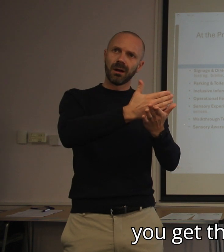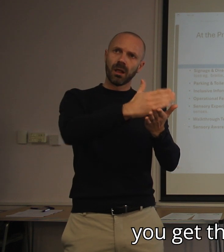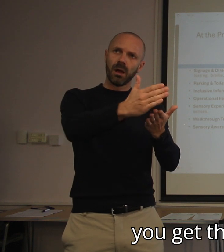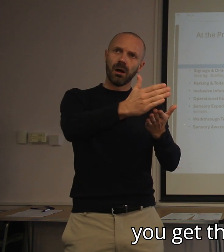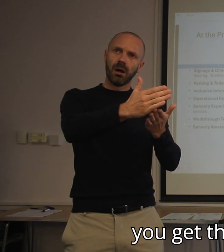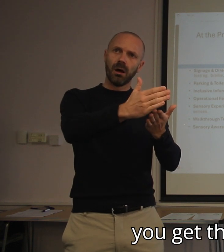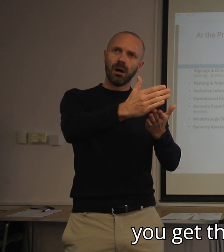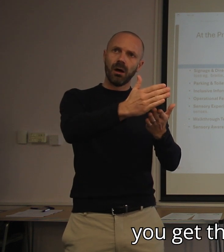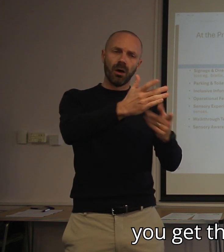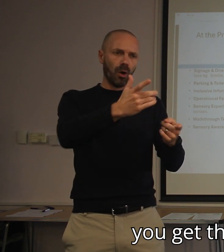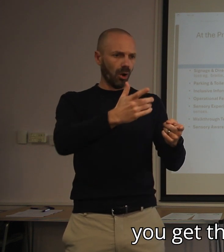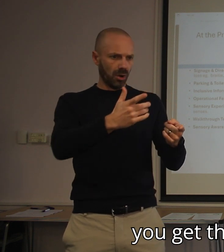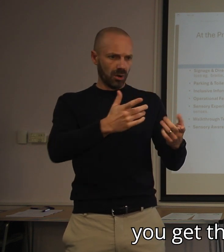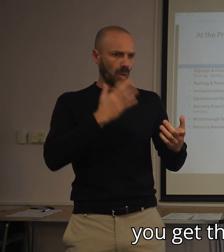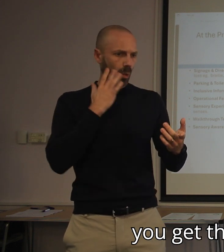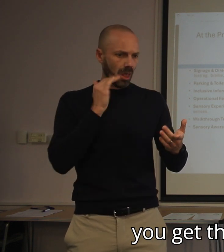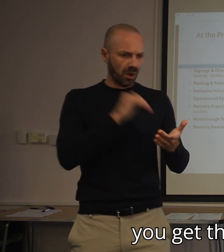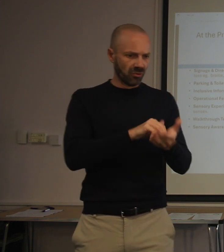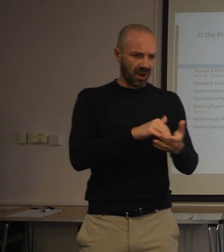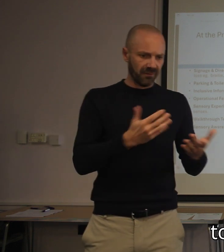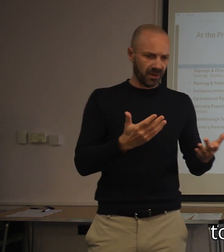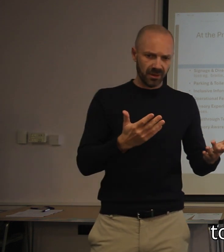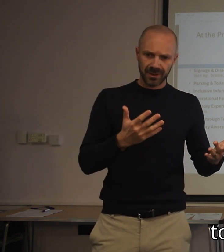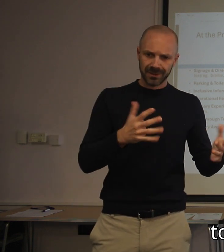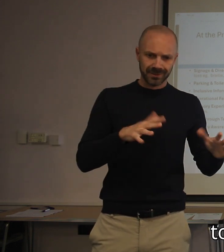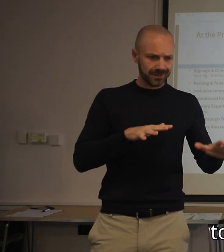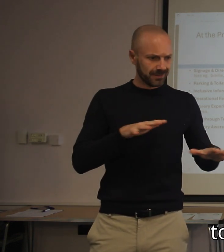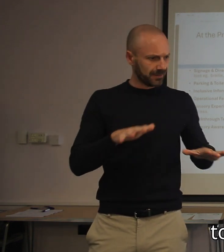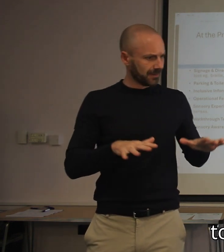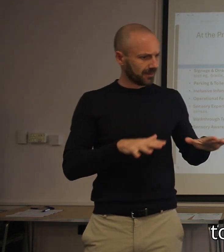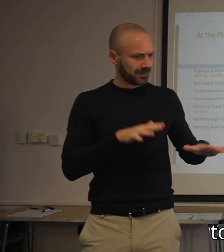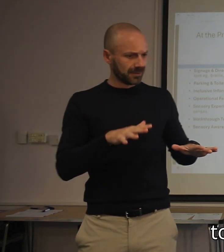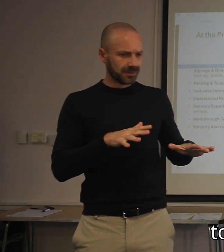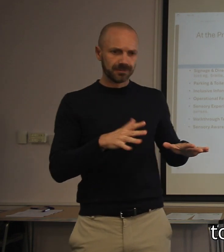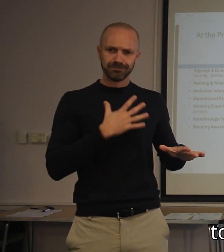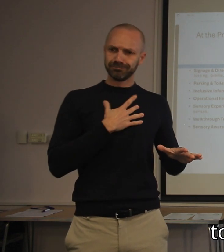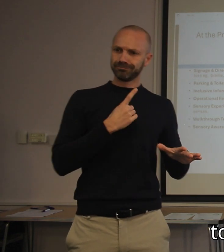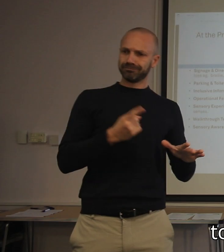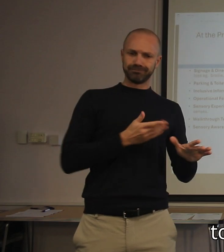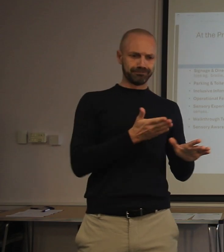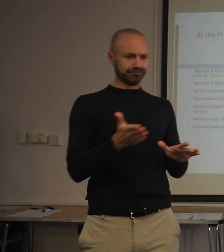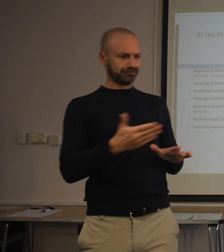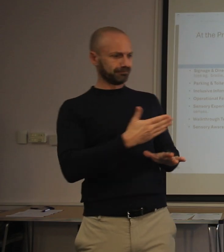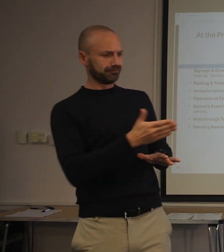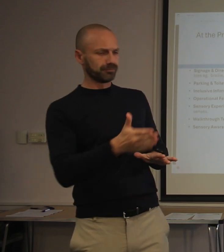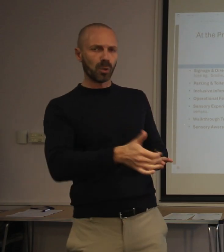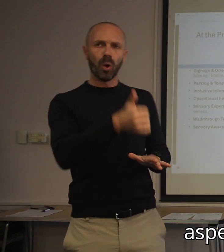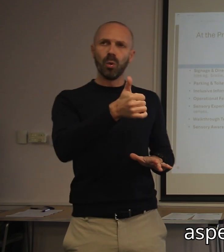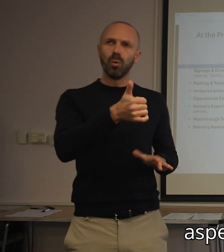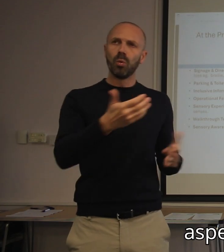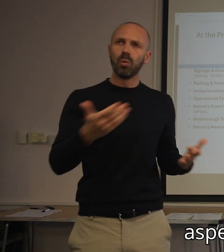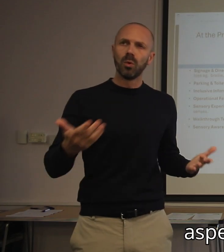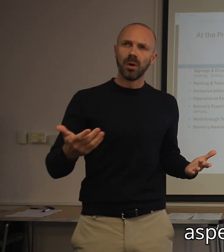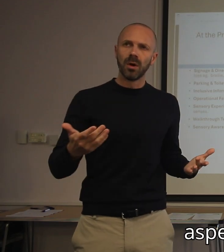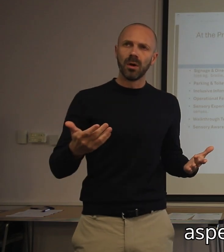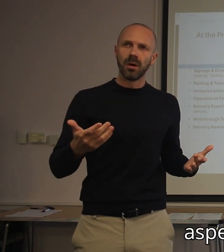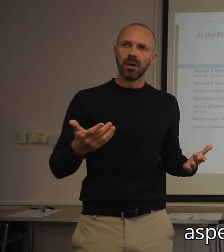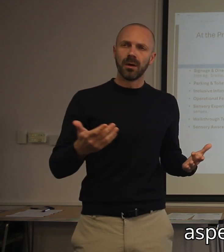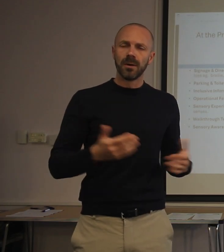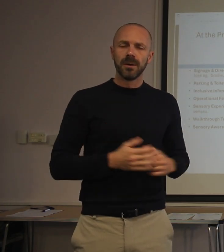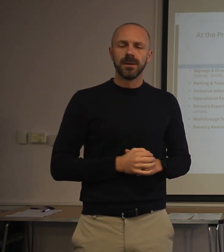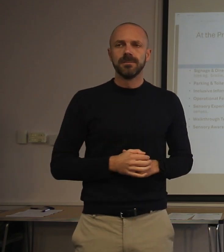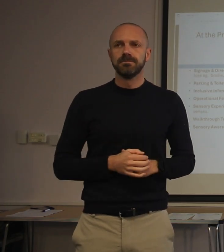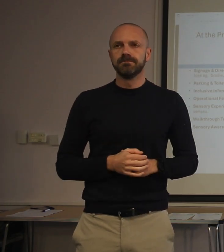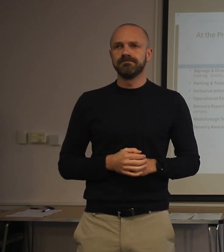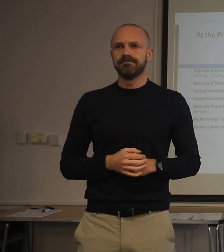when you get there as to what way to go to get to different aspects of that